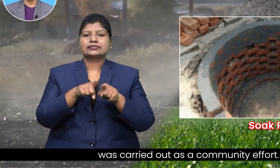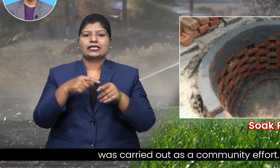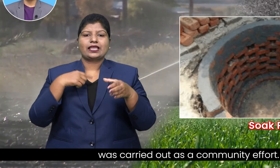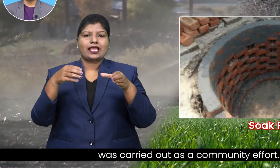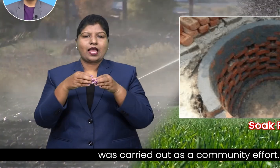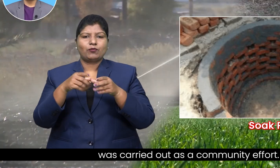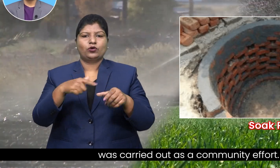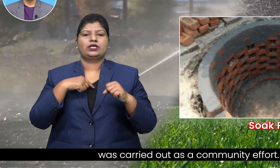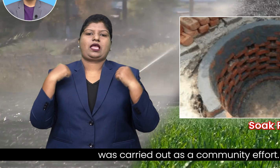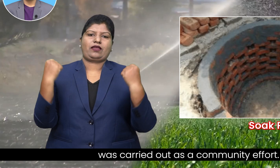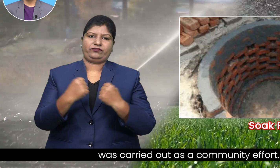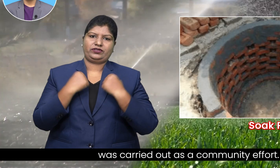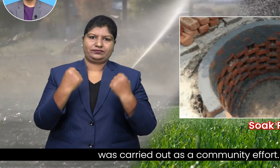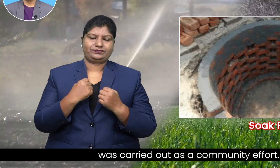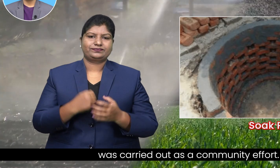community effort.